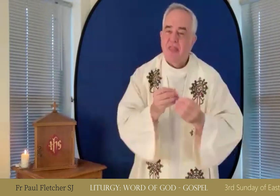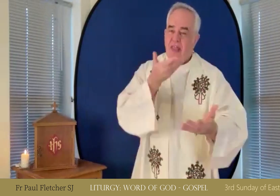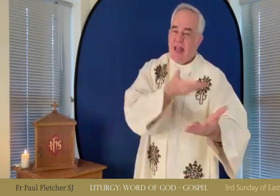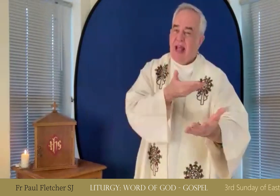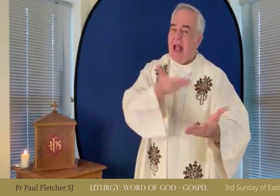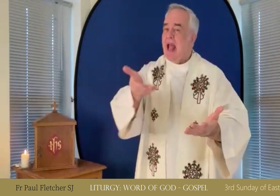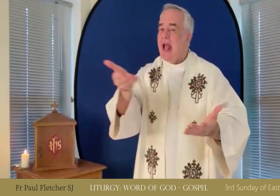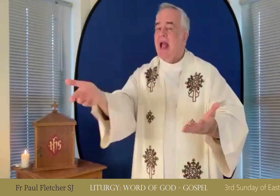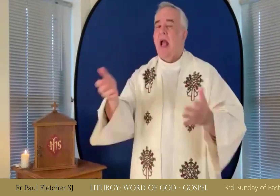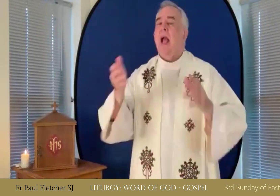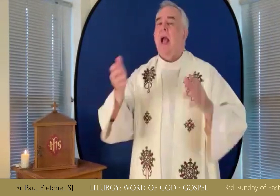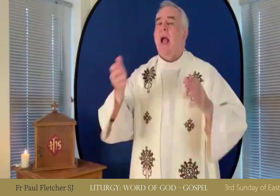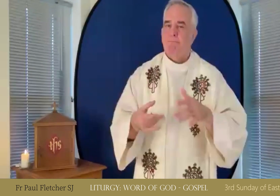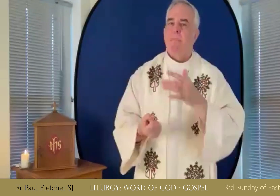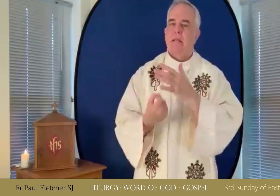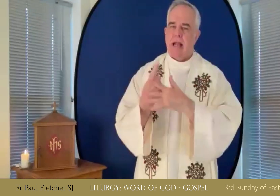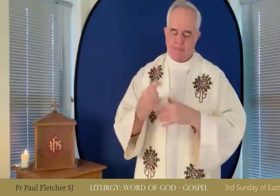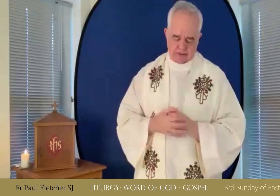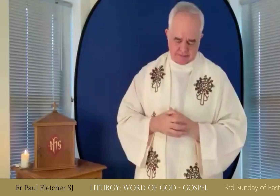Everything there must happen.